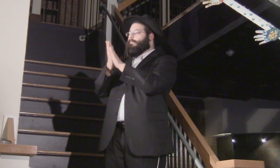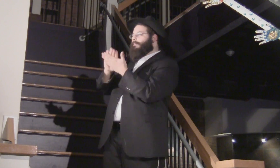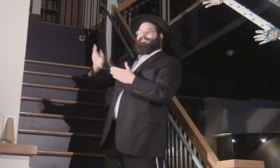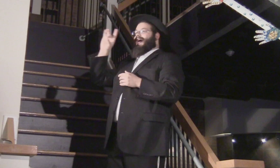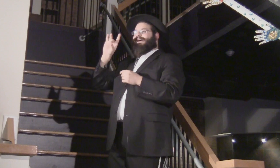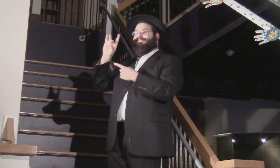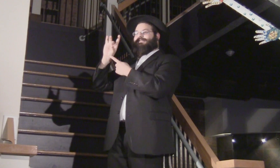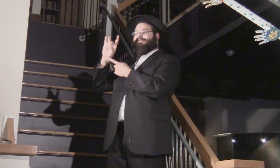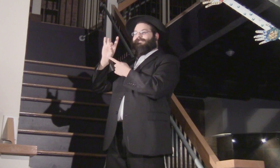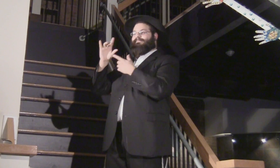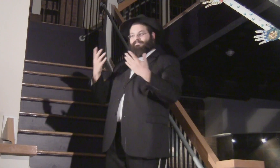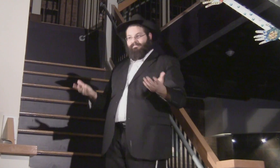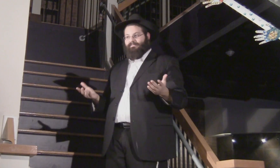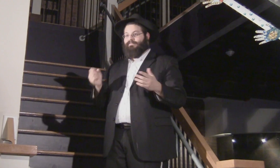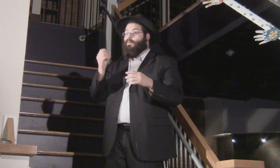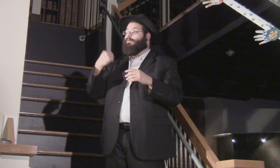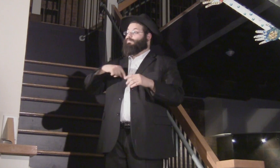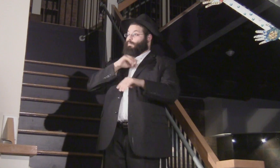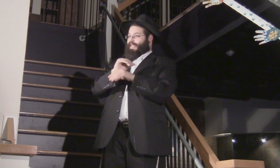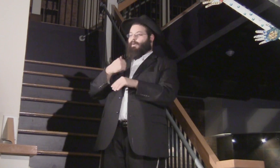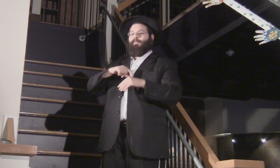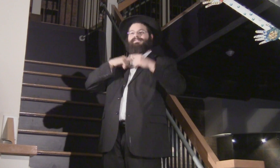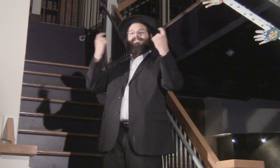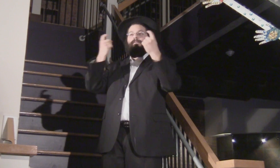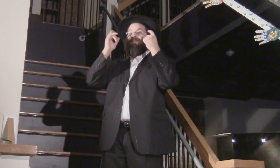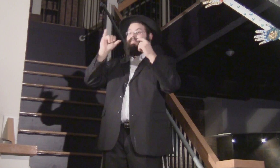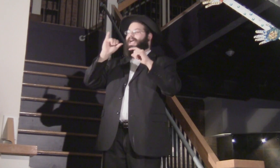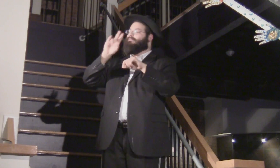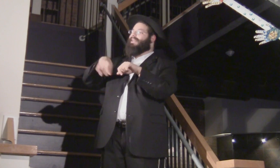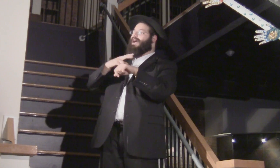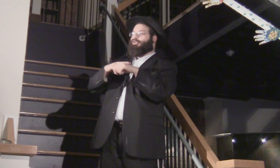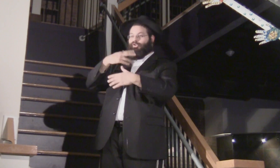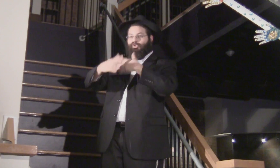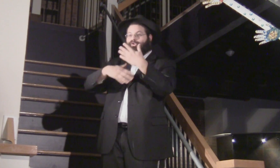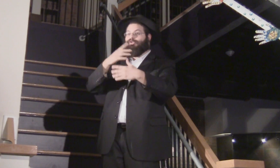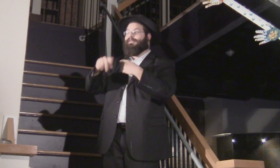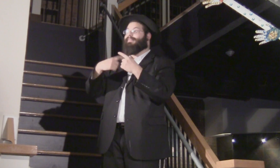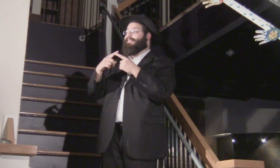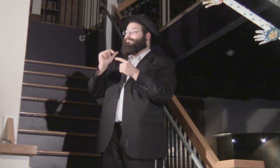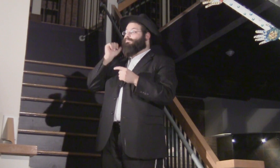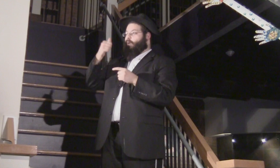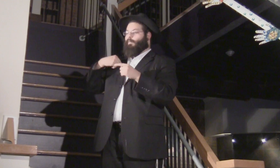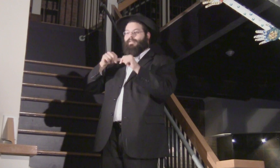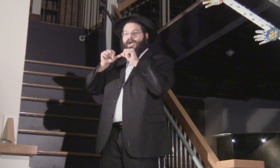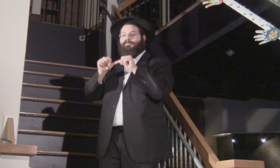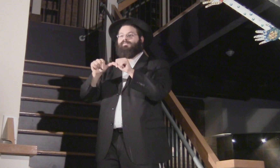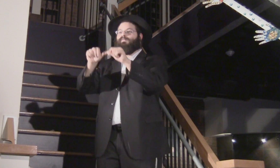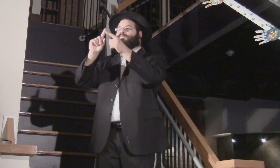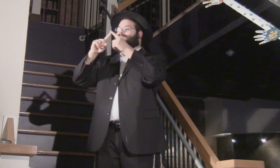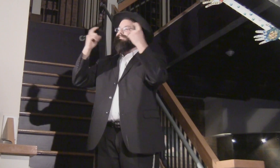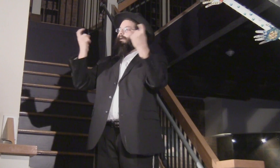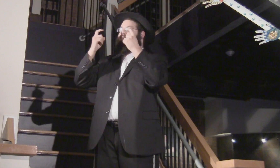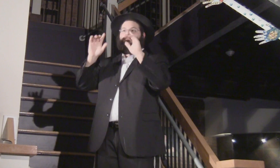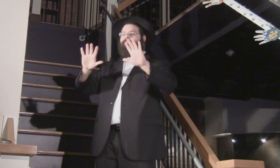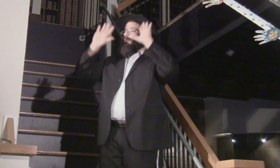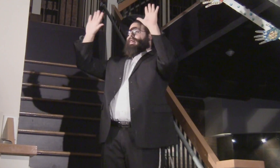just above all of that. It's very wonderful. So tonight, it's the 7th night, so we're going on and on, but